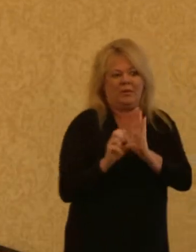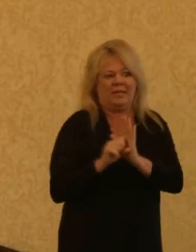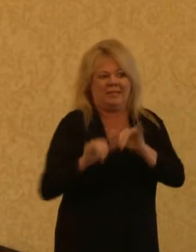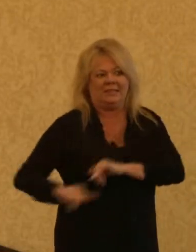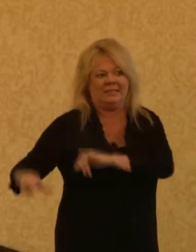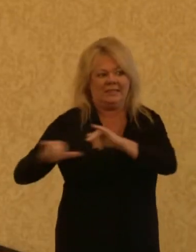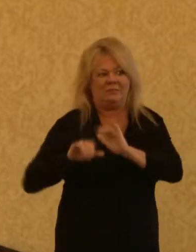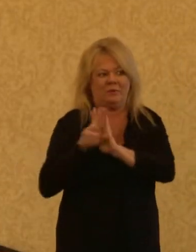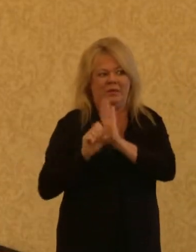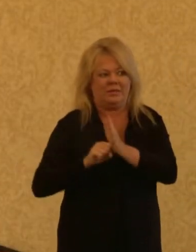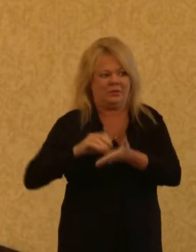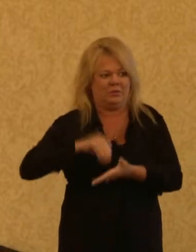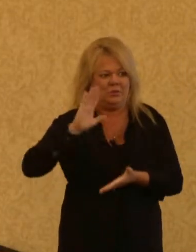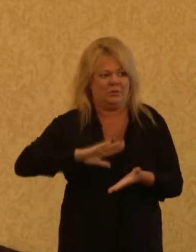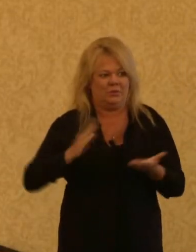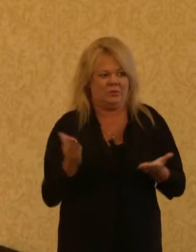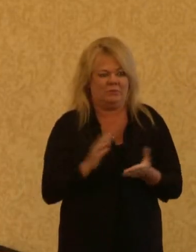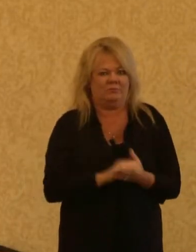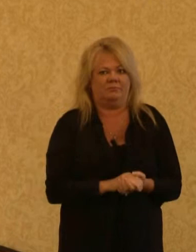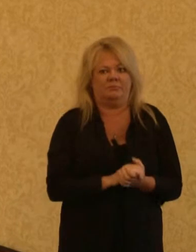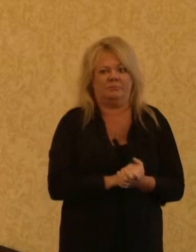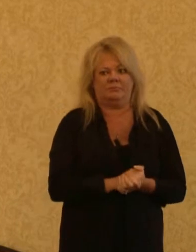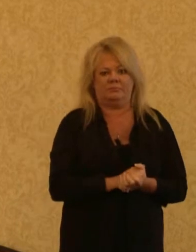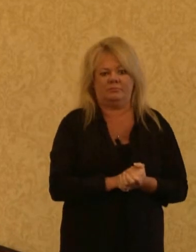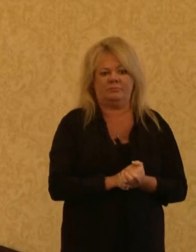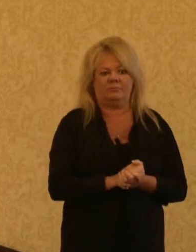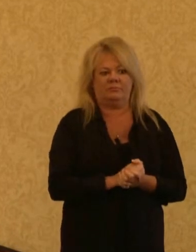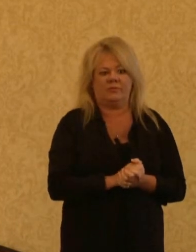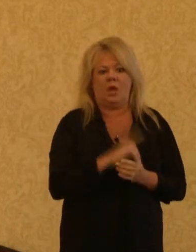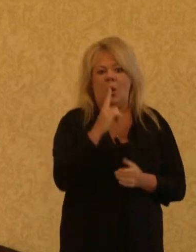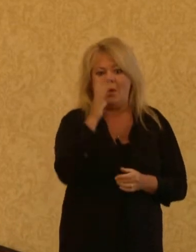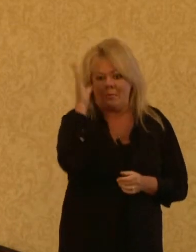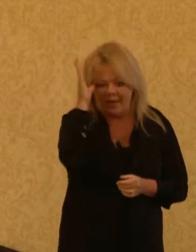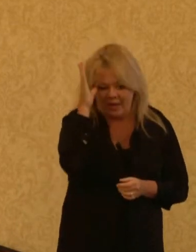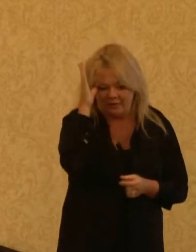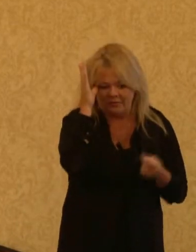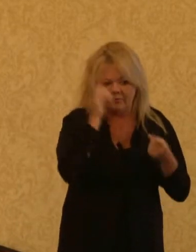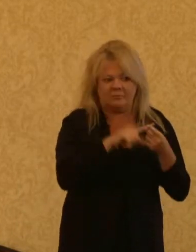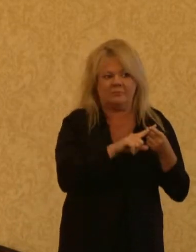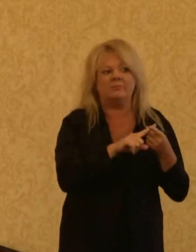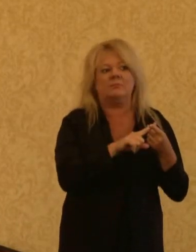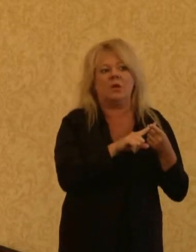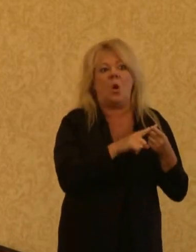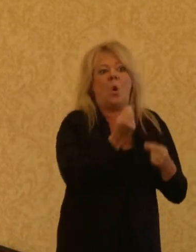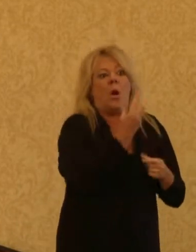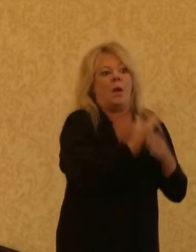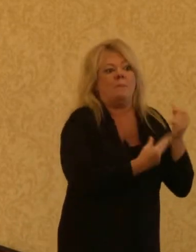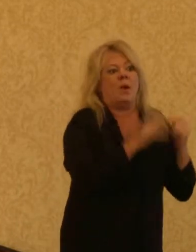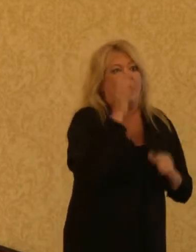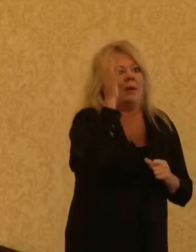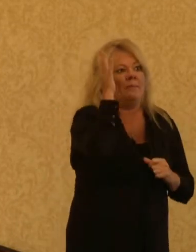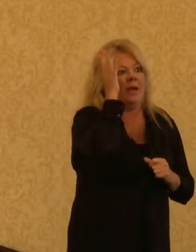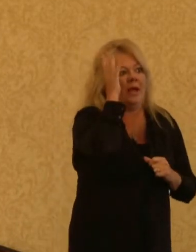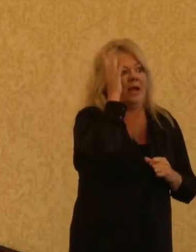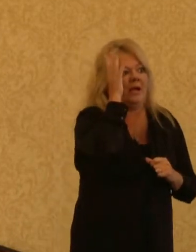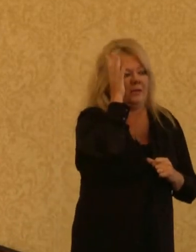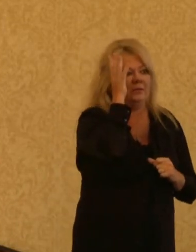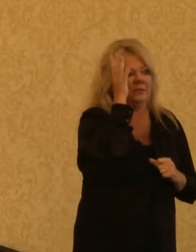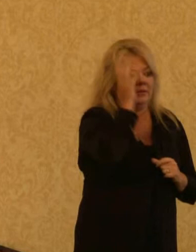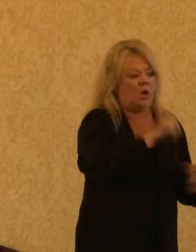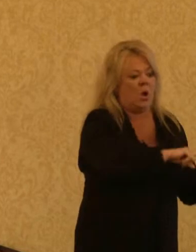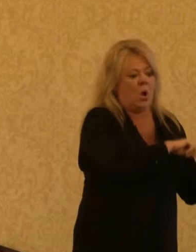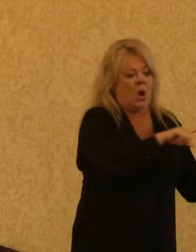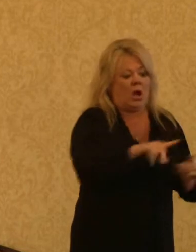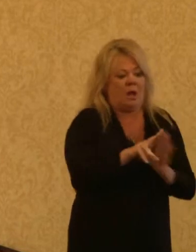Sometimes also one parent or both parents may come to the United States before the children